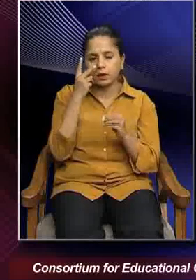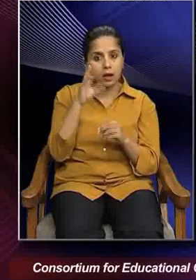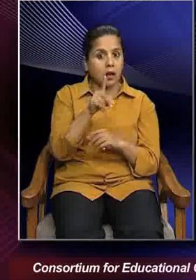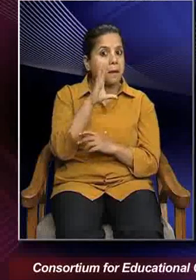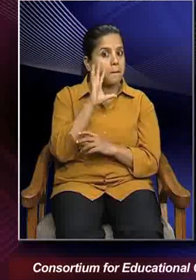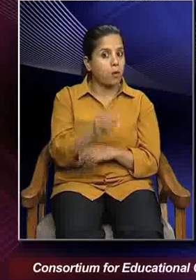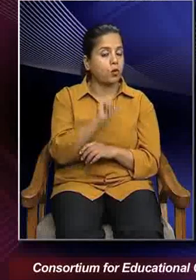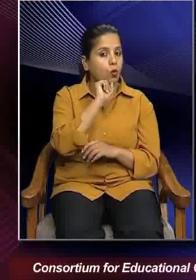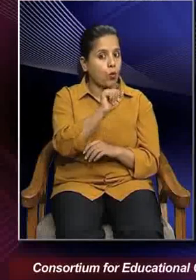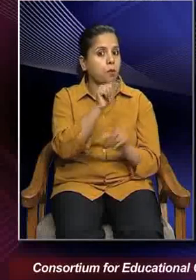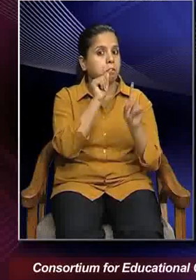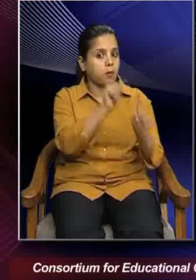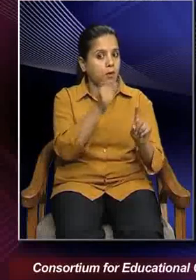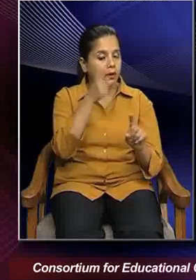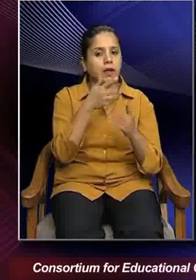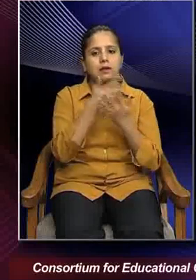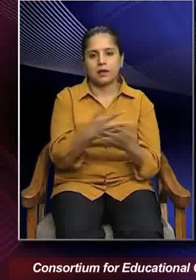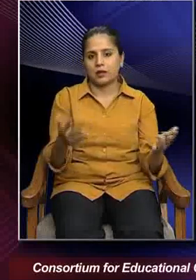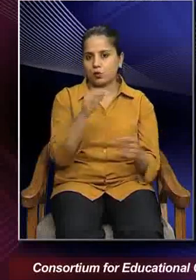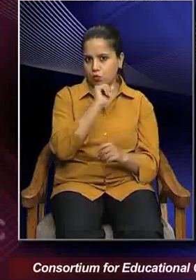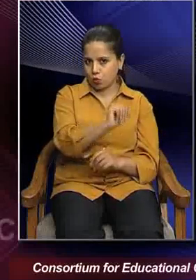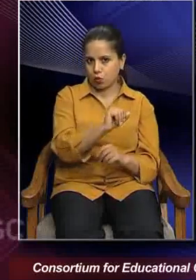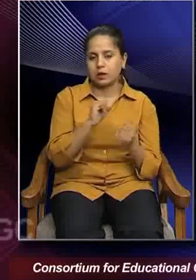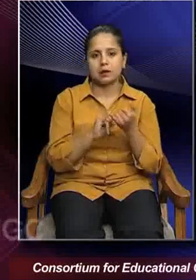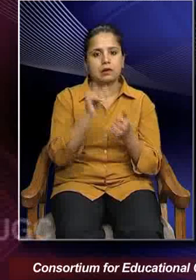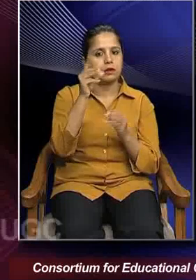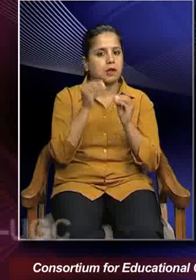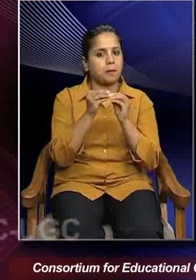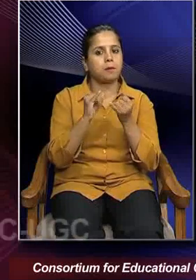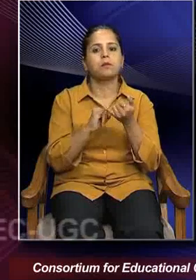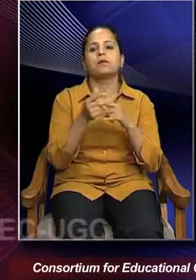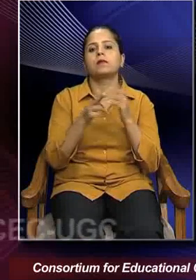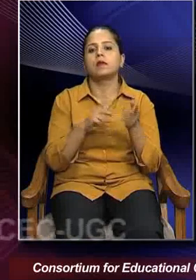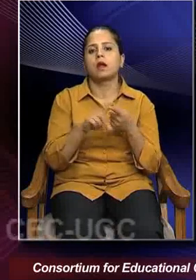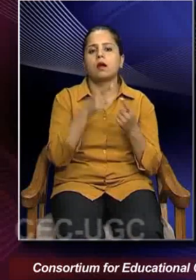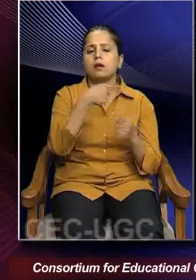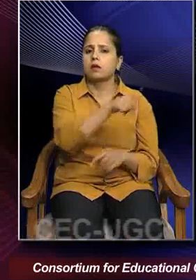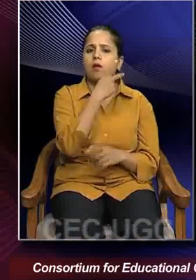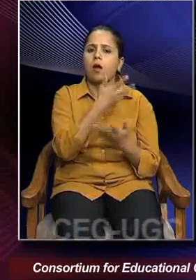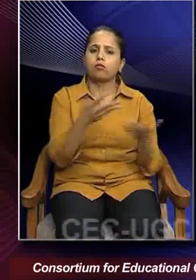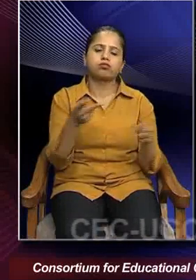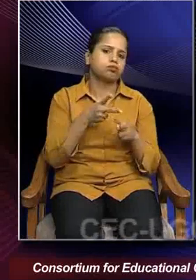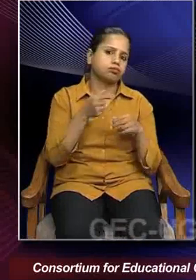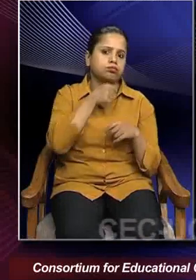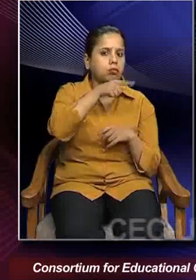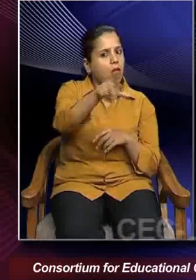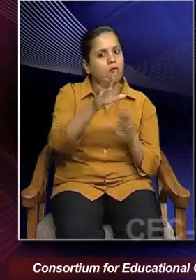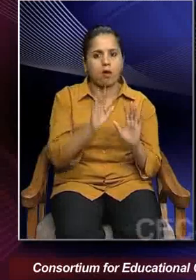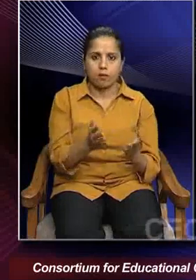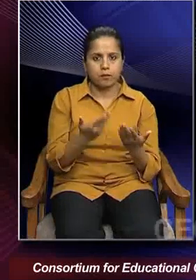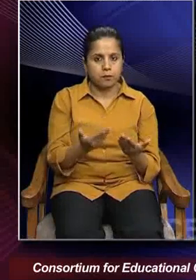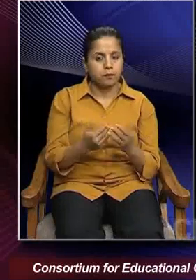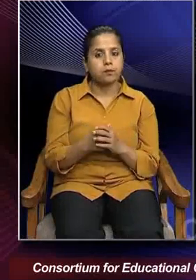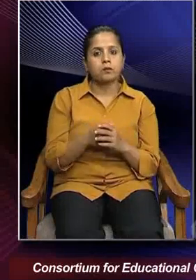important characteristic of a substance. That a substance is self-subsistence. It is